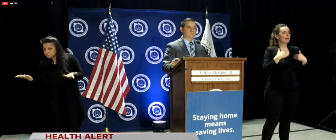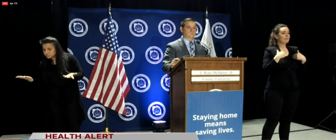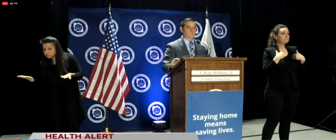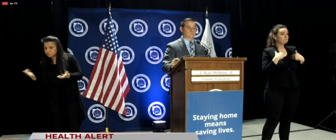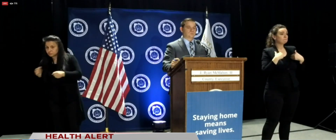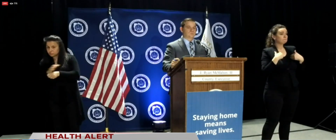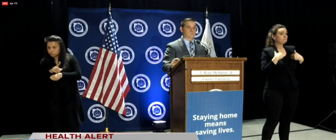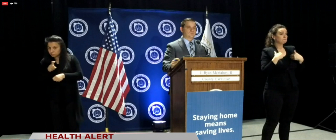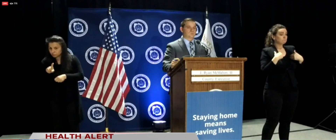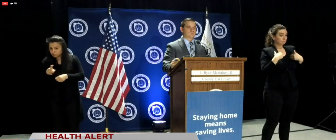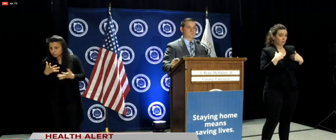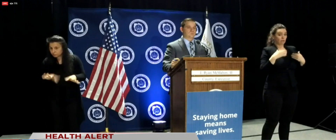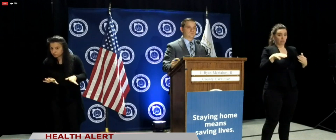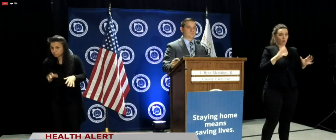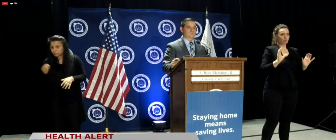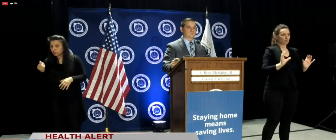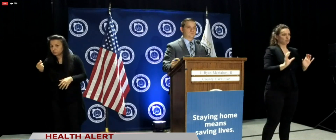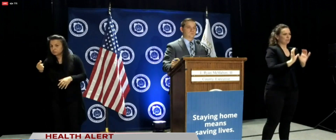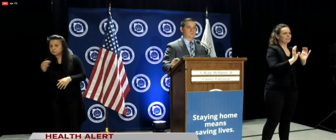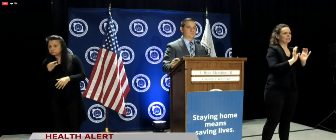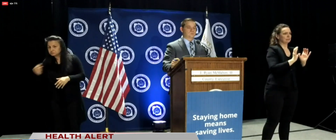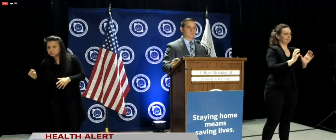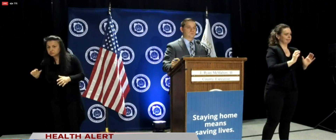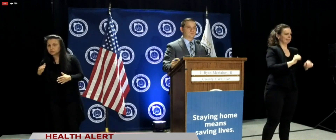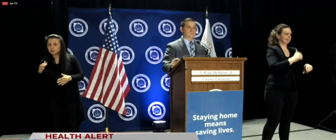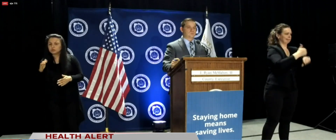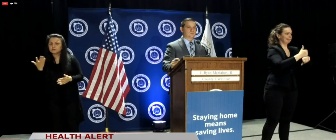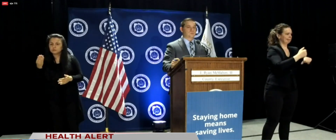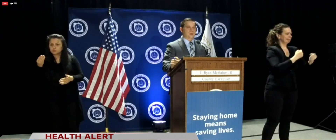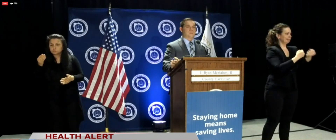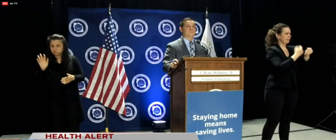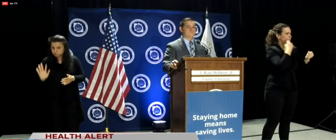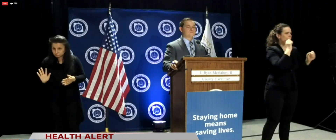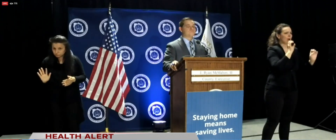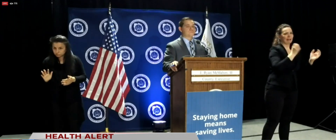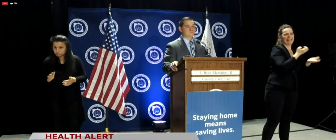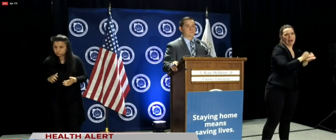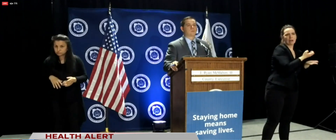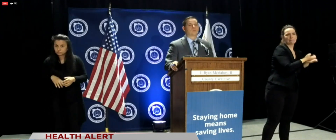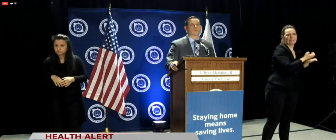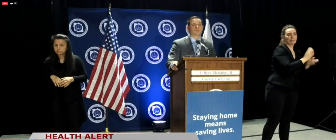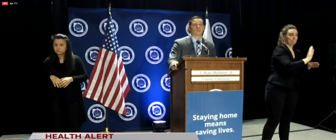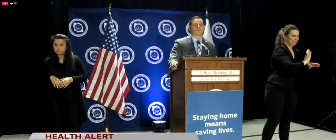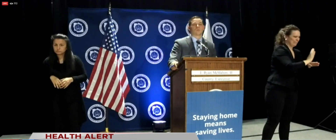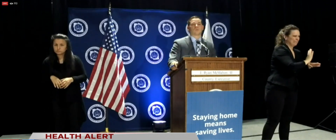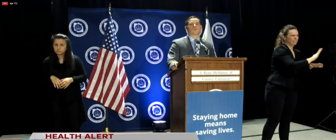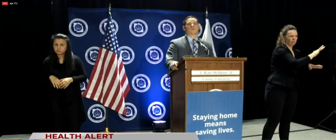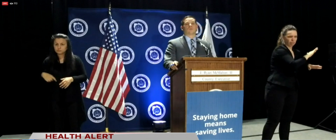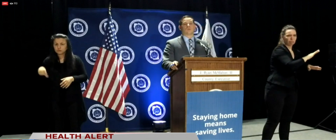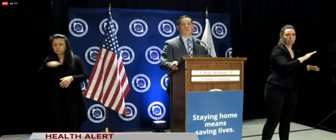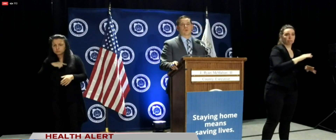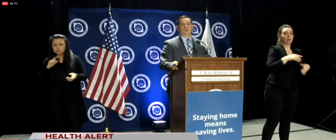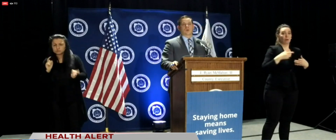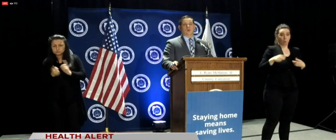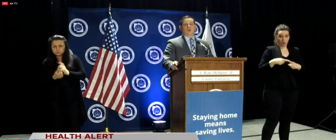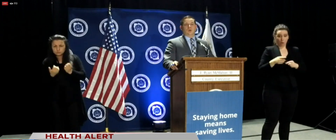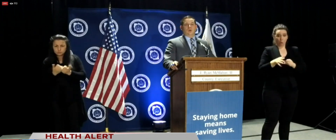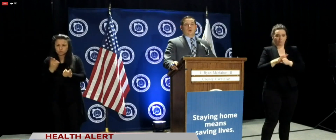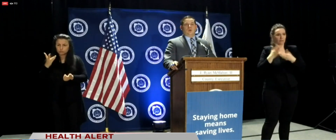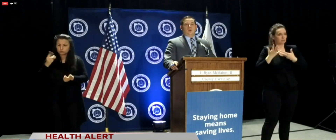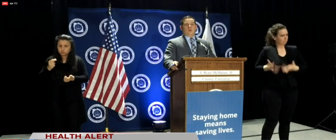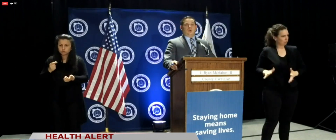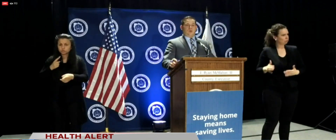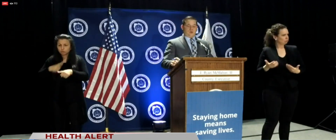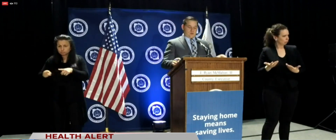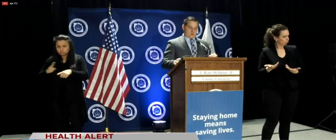the county had to change any of its non-COVID related spending habits or been unable to pay some of its bills